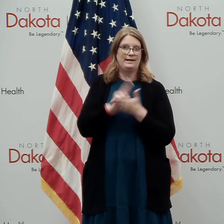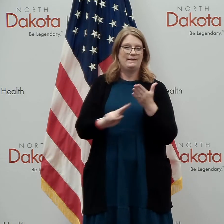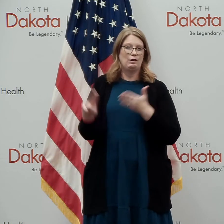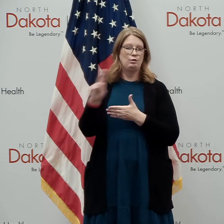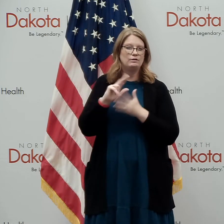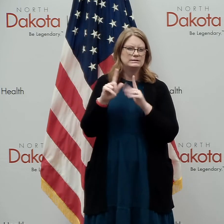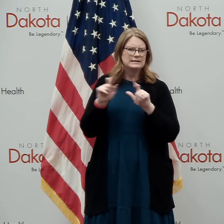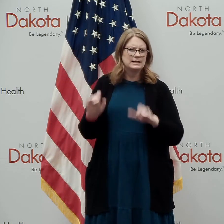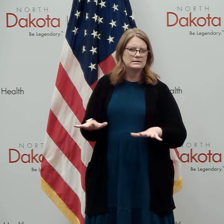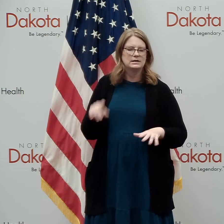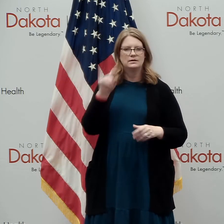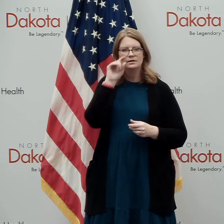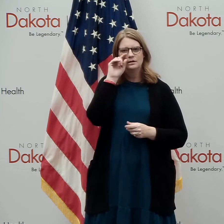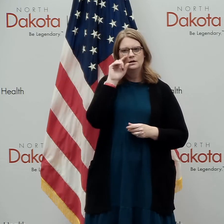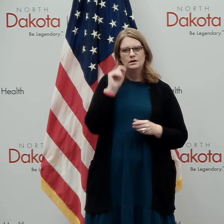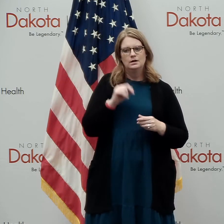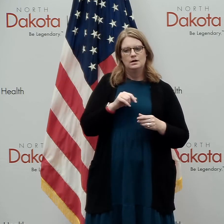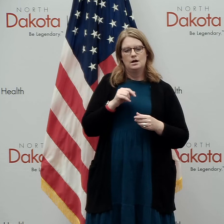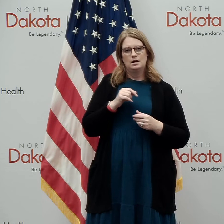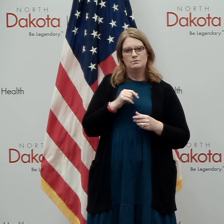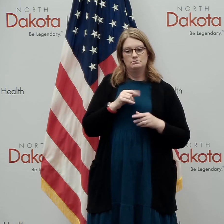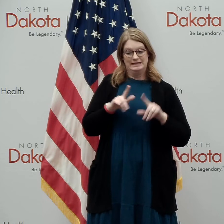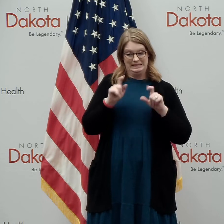get there because, again, a test is more valuable.